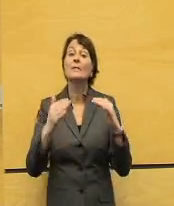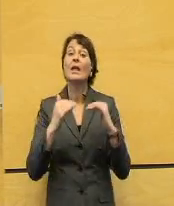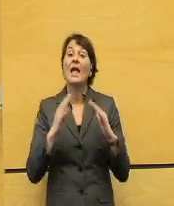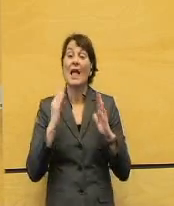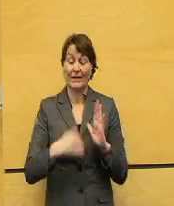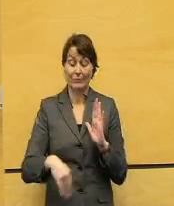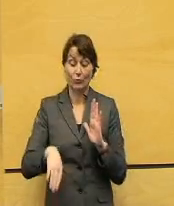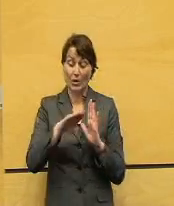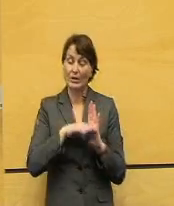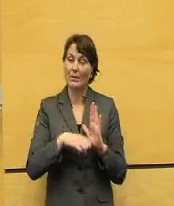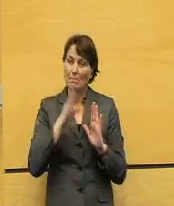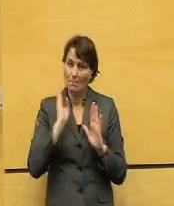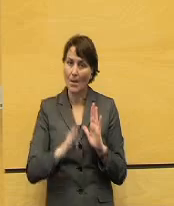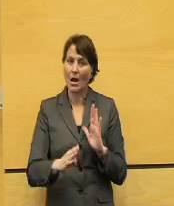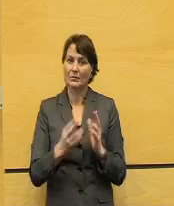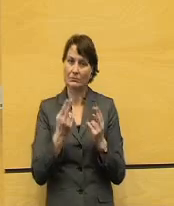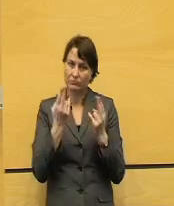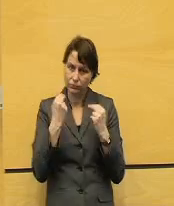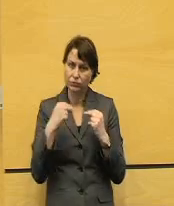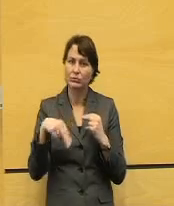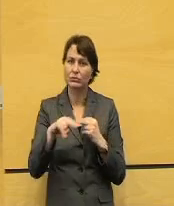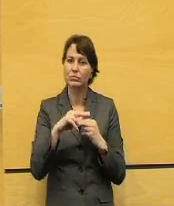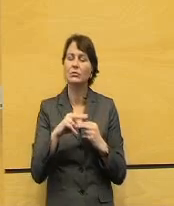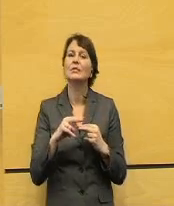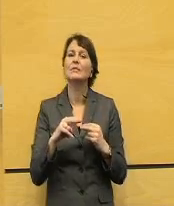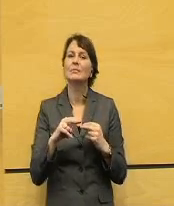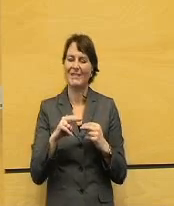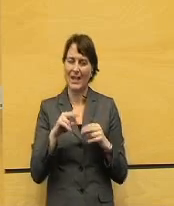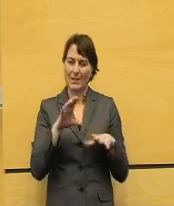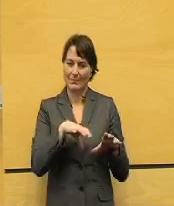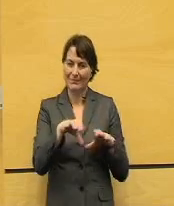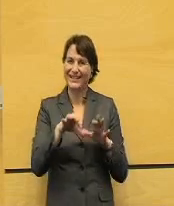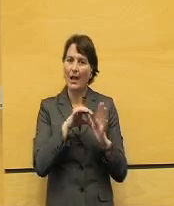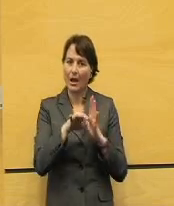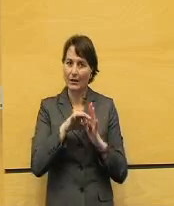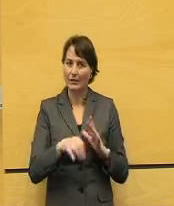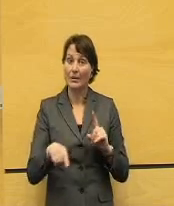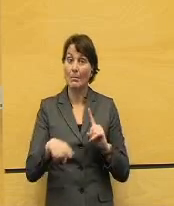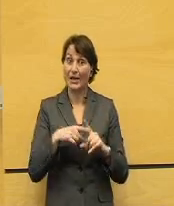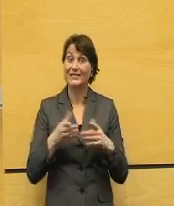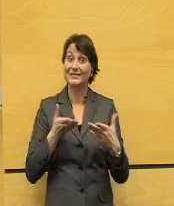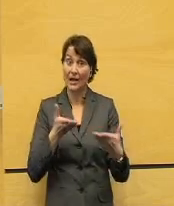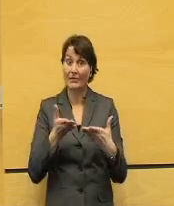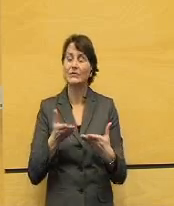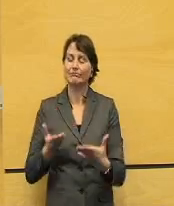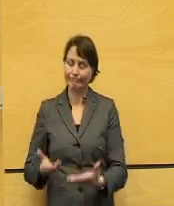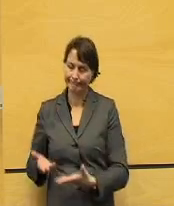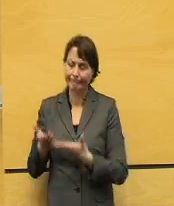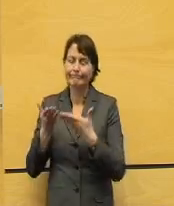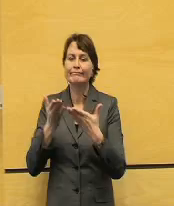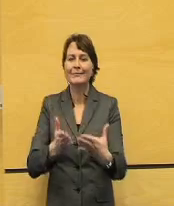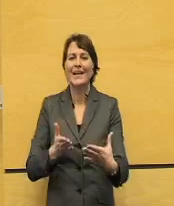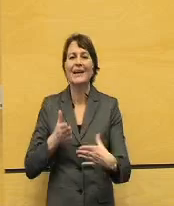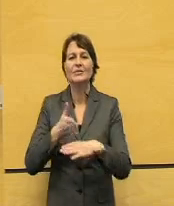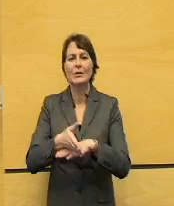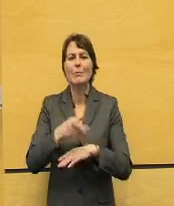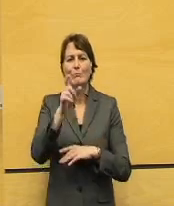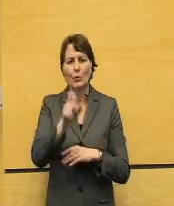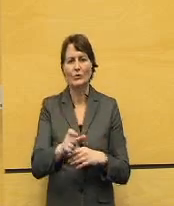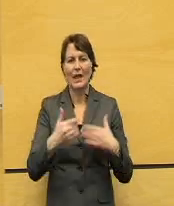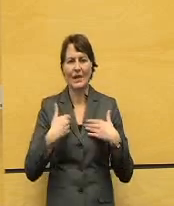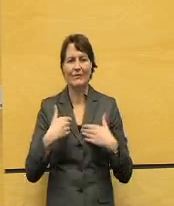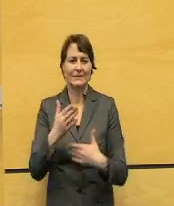on guidelines, requirements, and services to provide accessibility to persons with